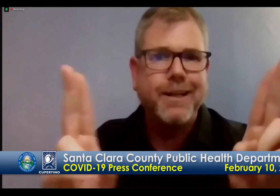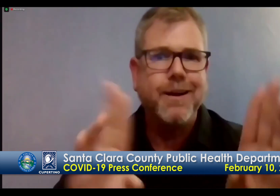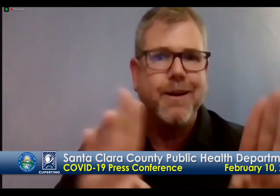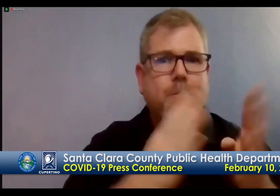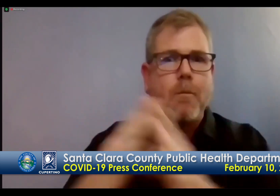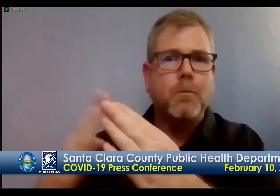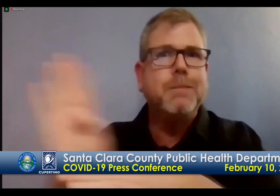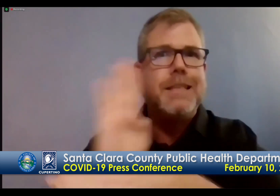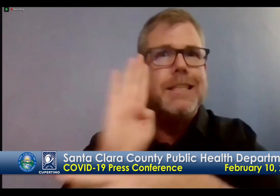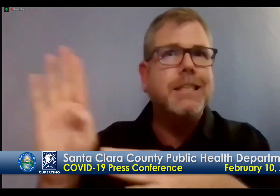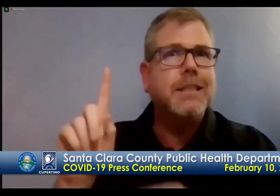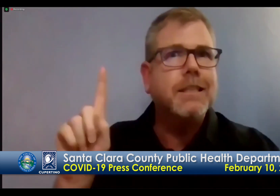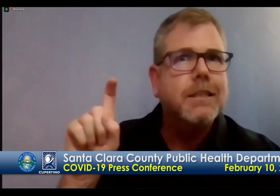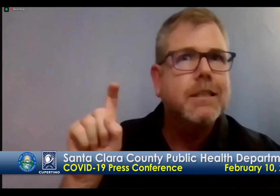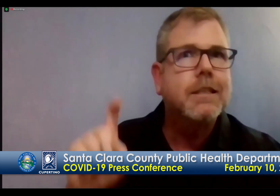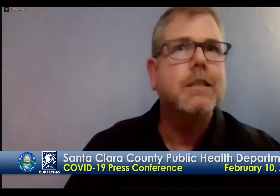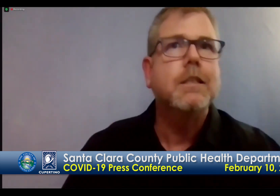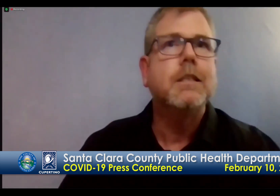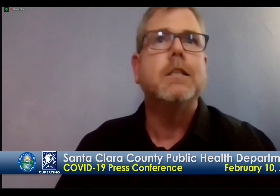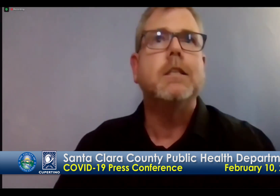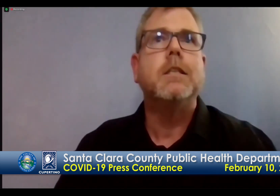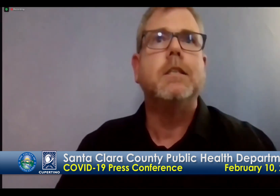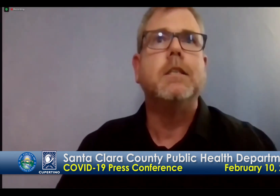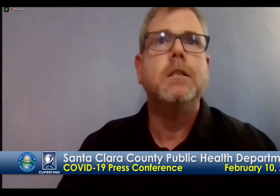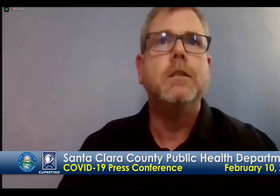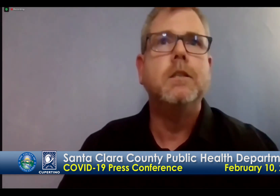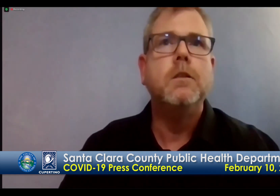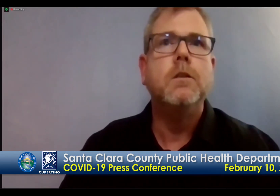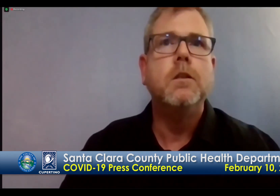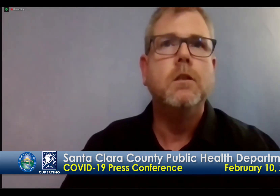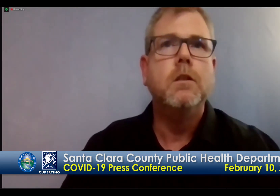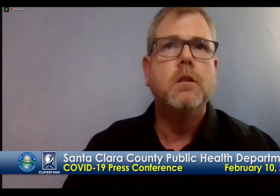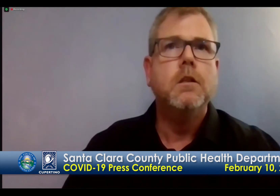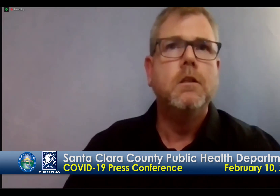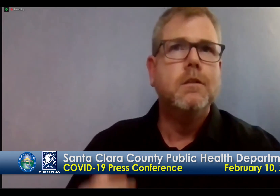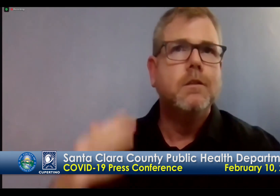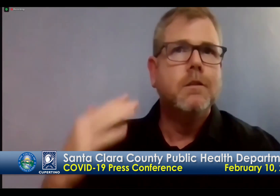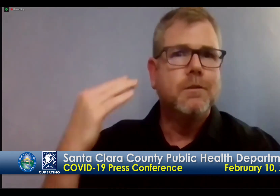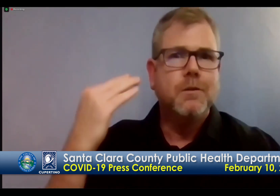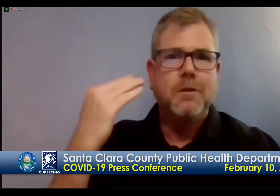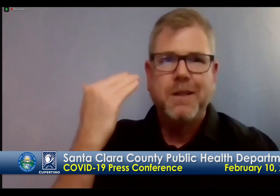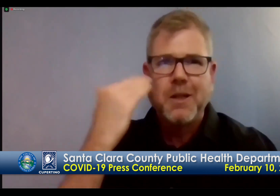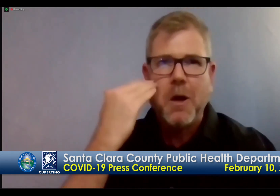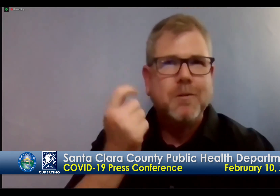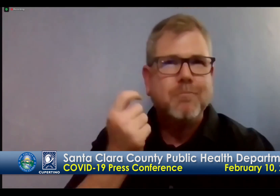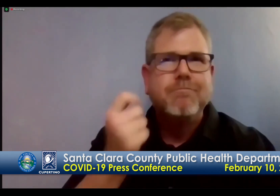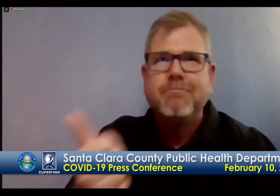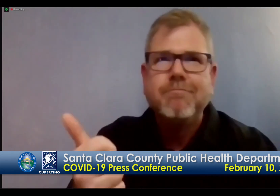little known and with the belief that there are more cases out there?